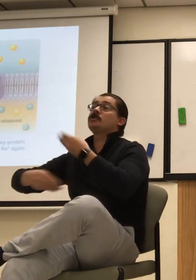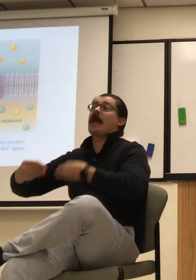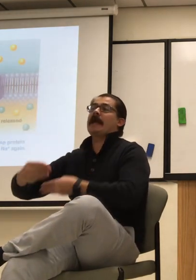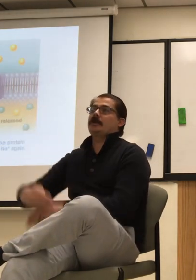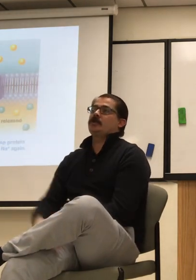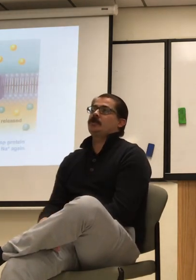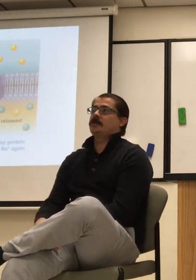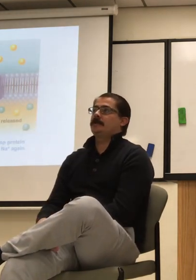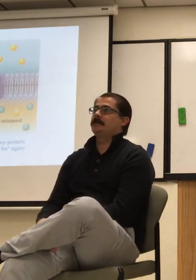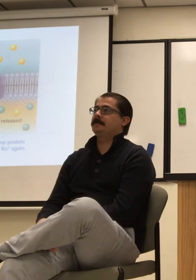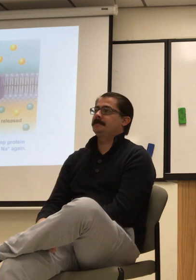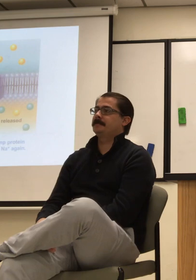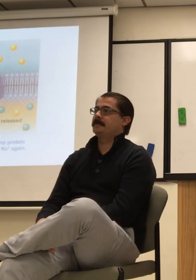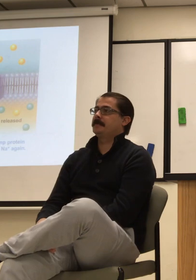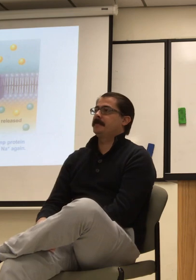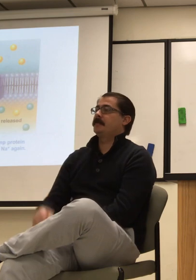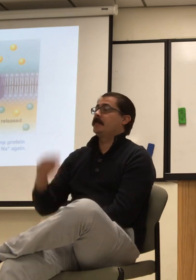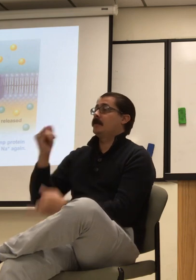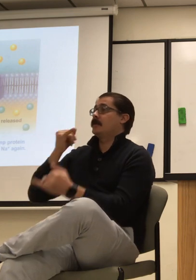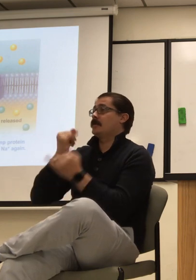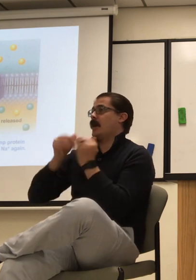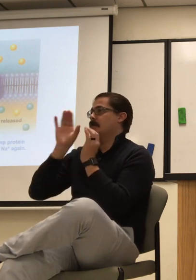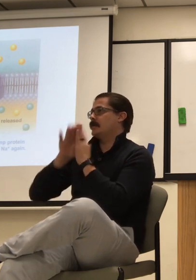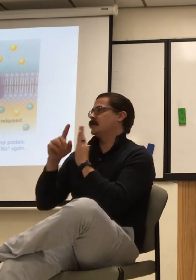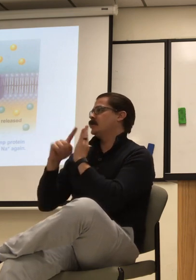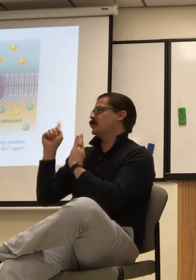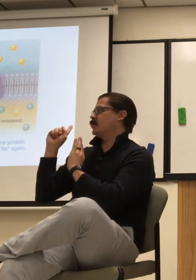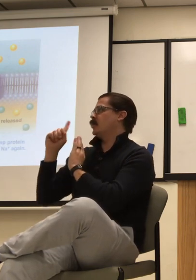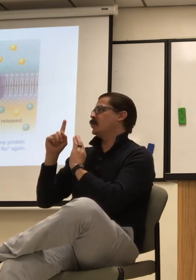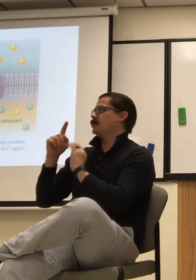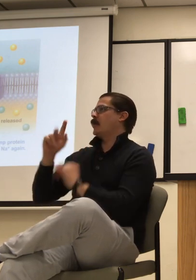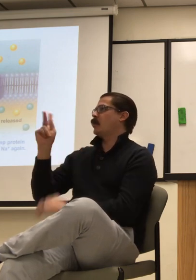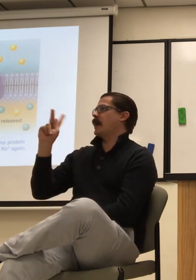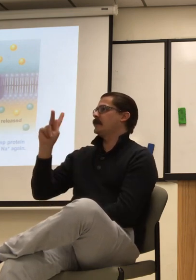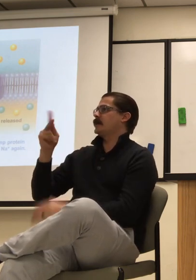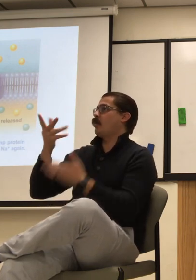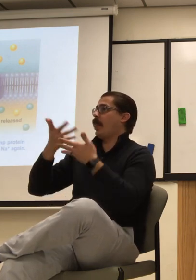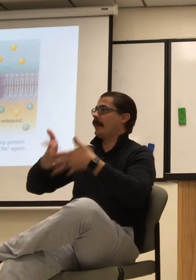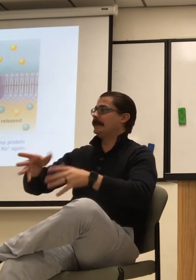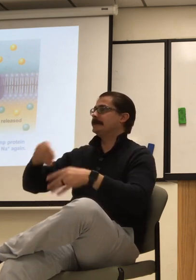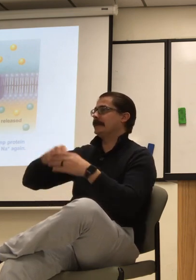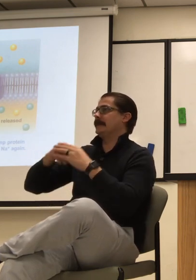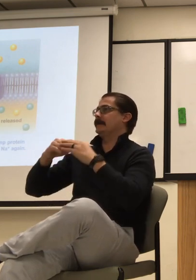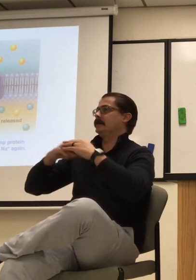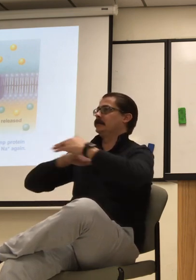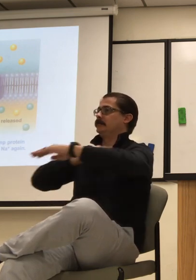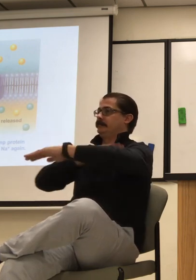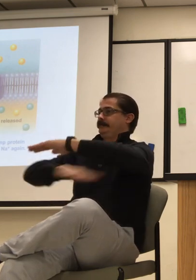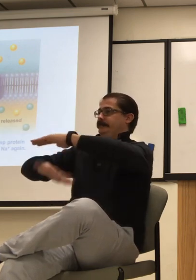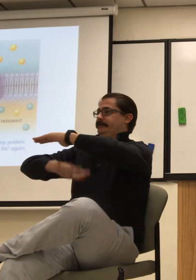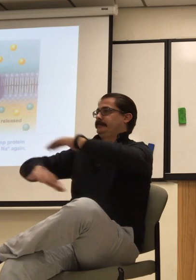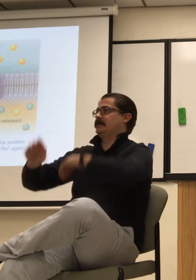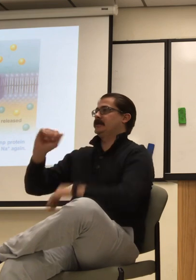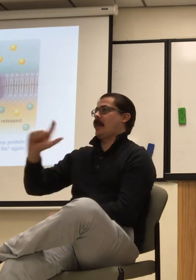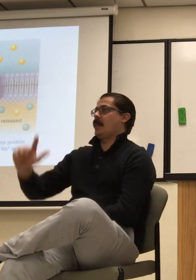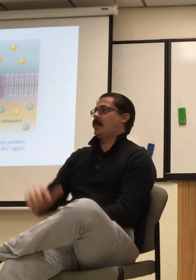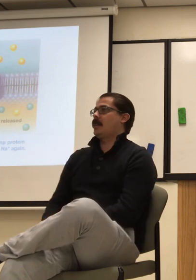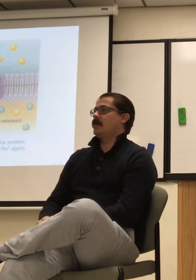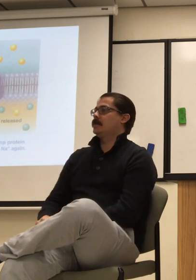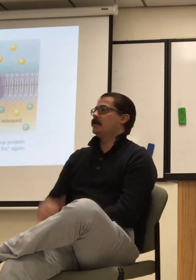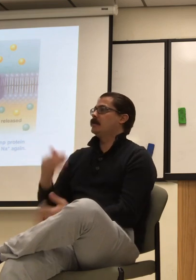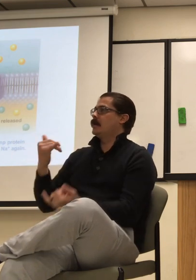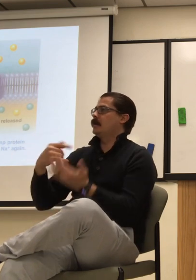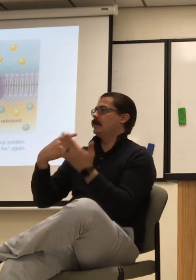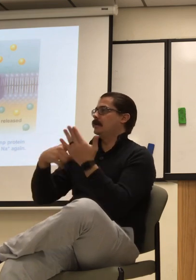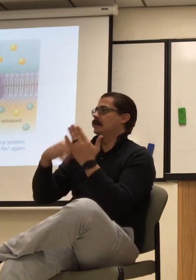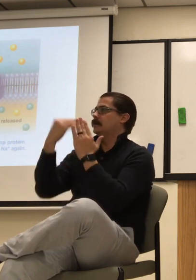So this last picture just shows the potassium being released into the cell. All right, so we went through the steps, and I